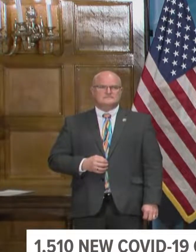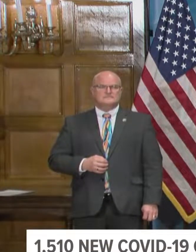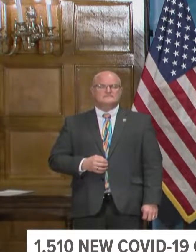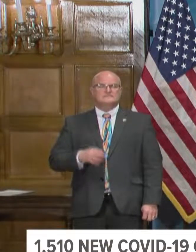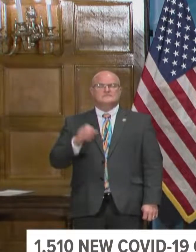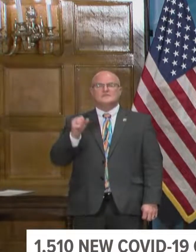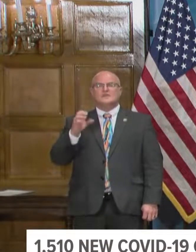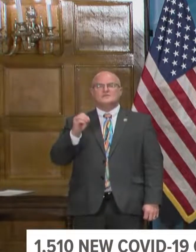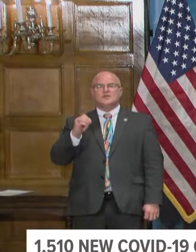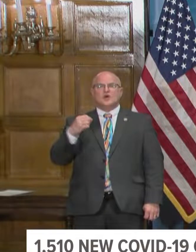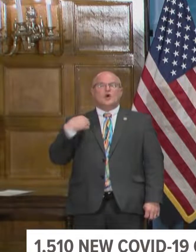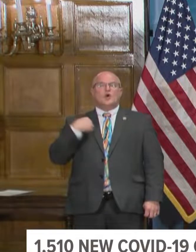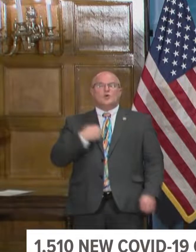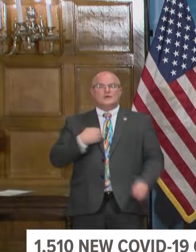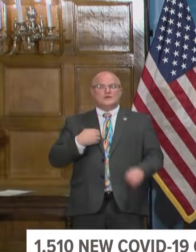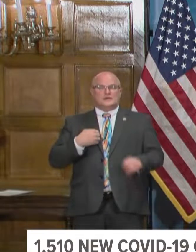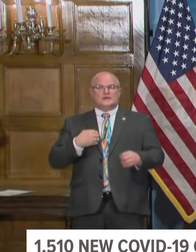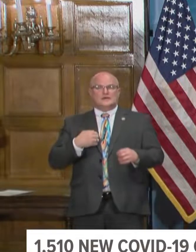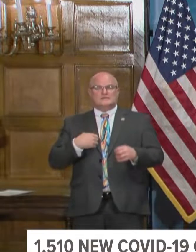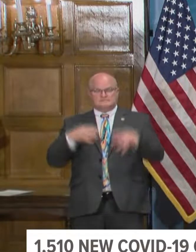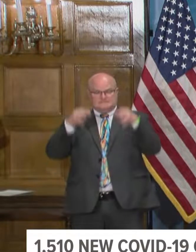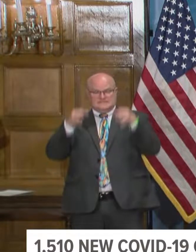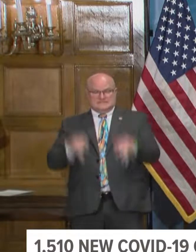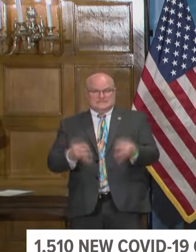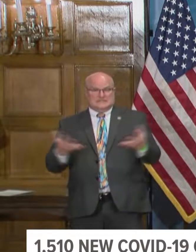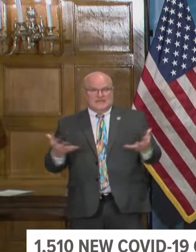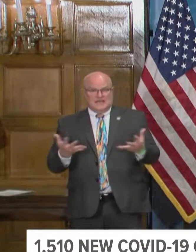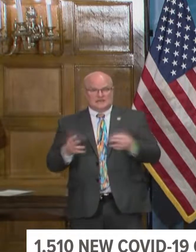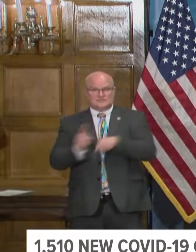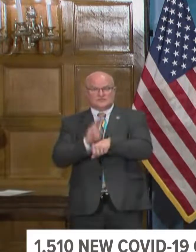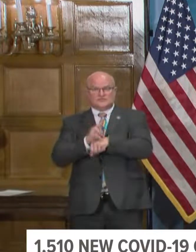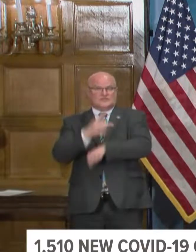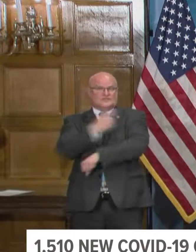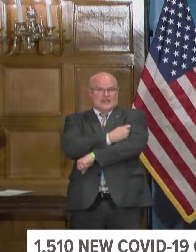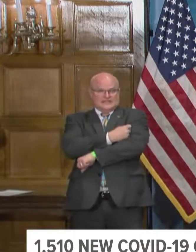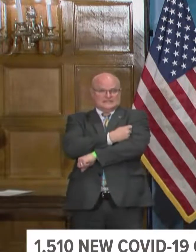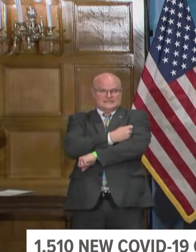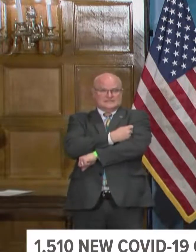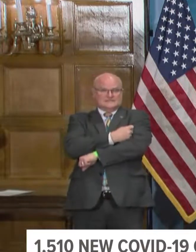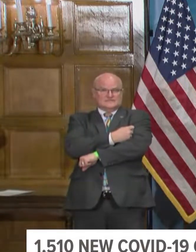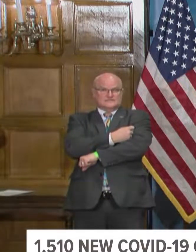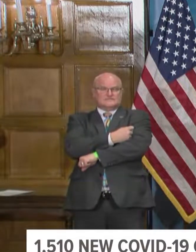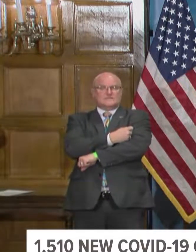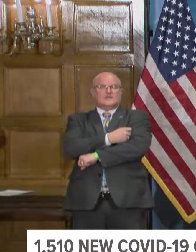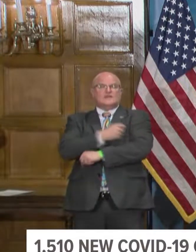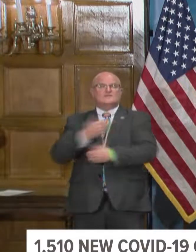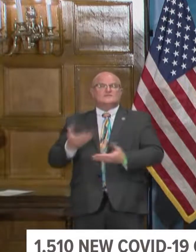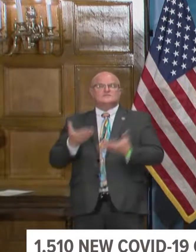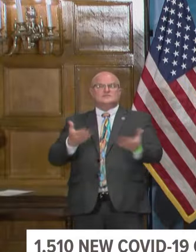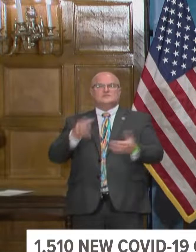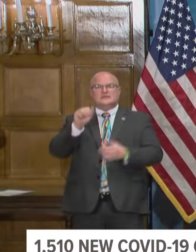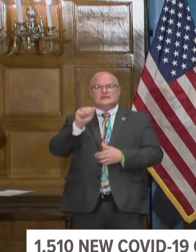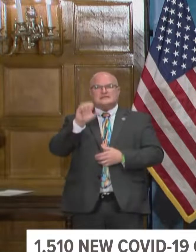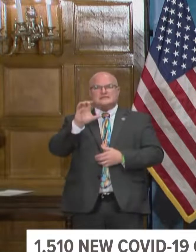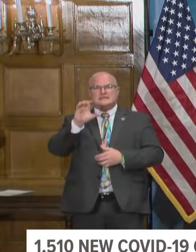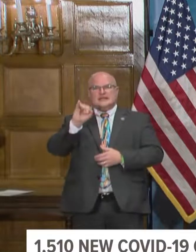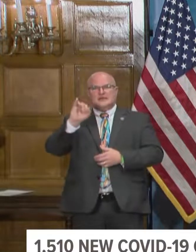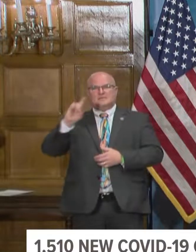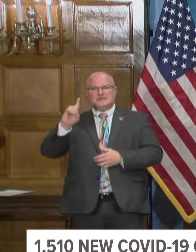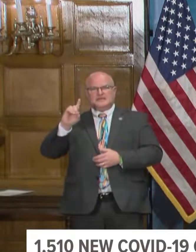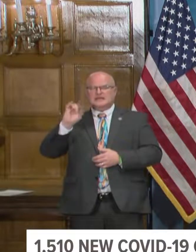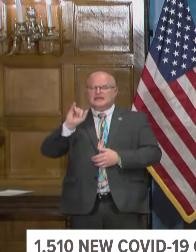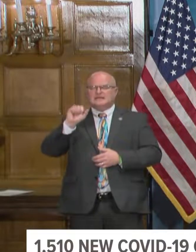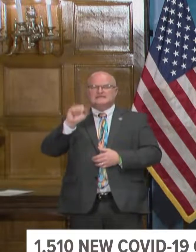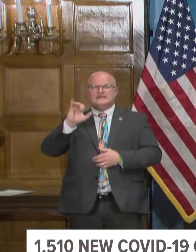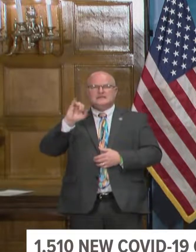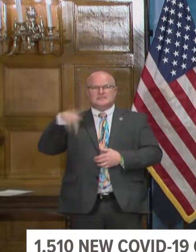So we're basing our decisions on how to use the vaccine in large part by what the recommendations from the ACIP are. That's the CDC's